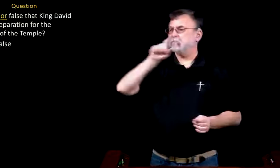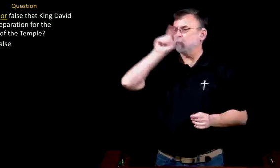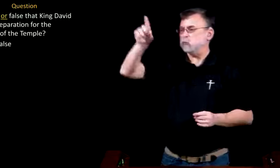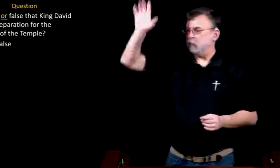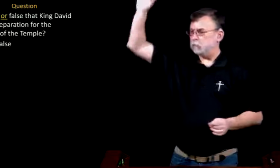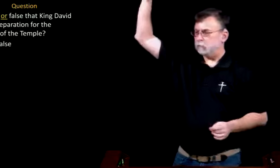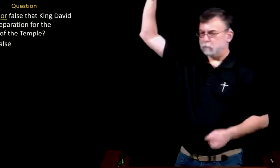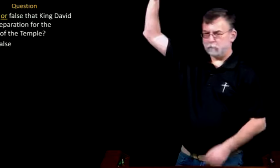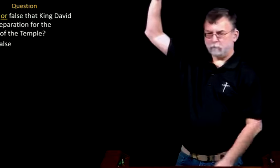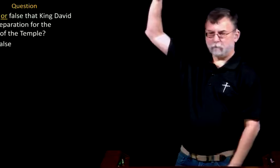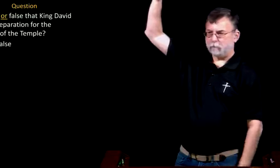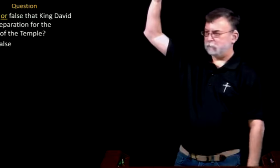How many vote true?